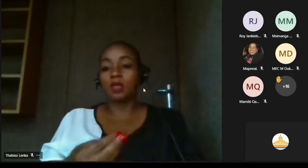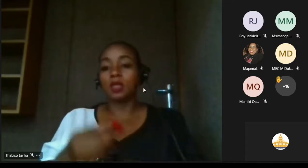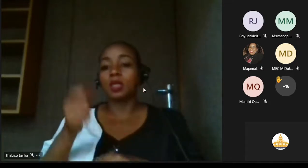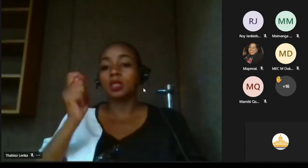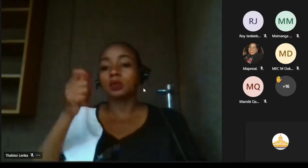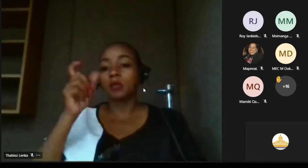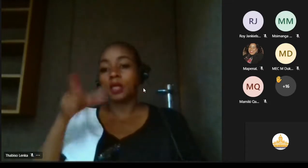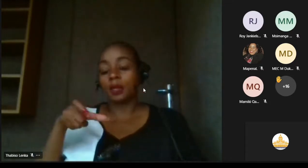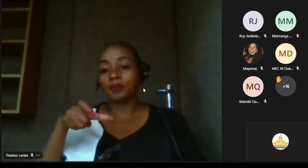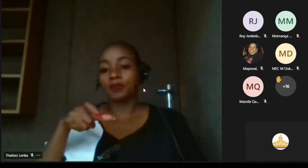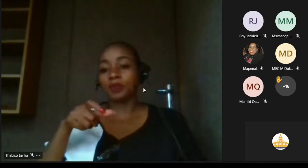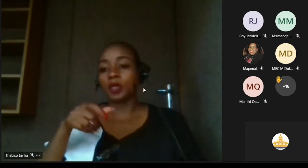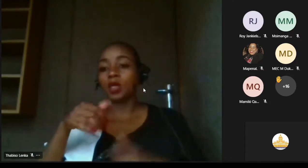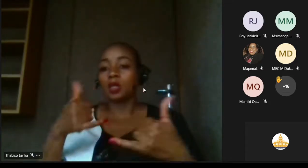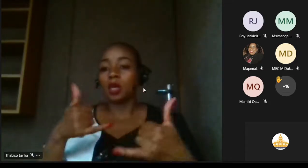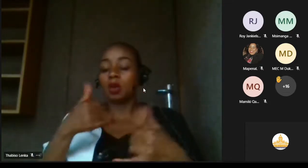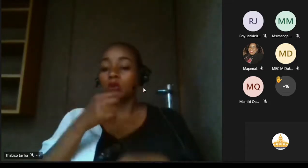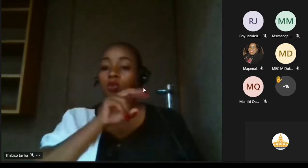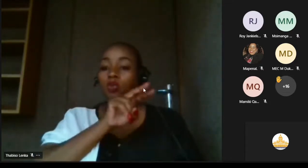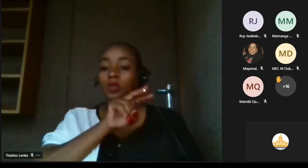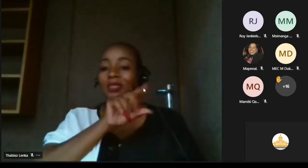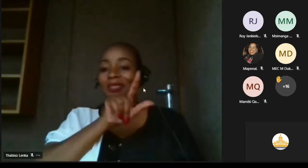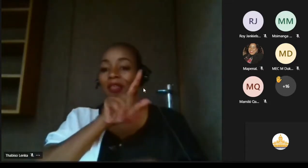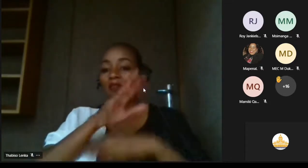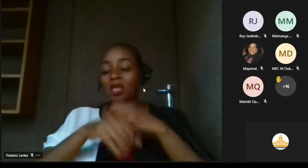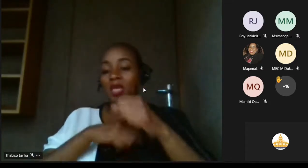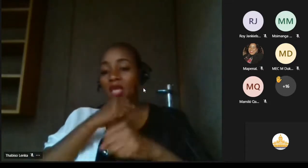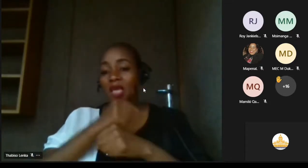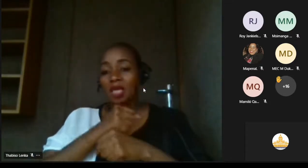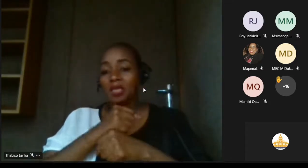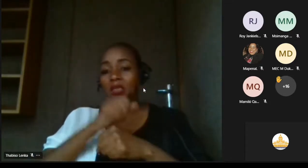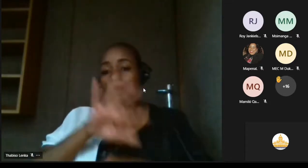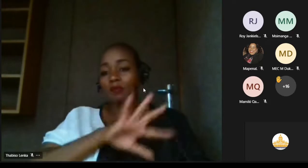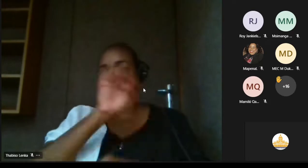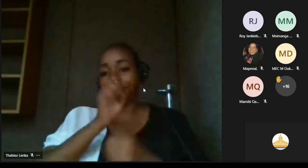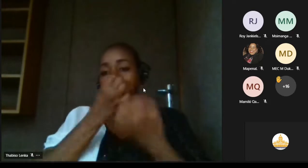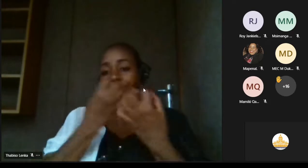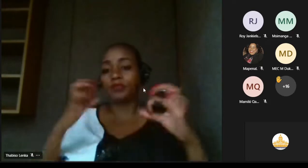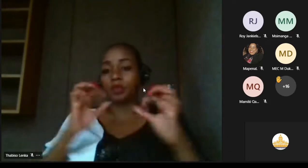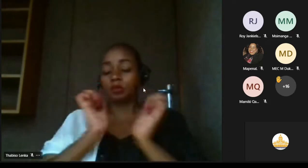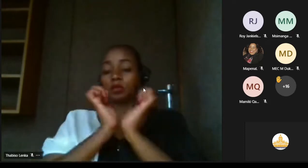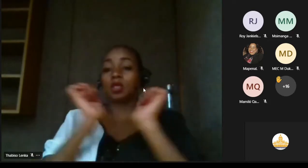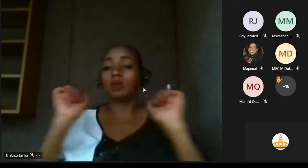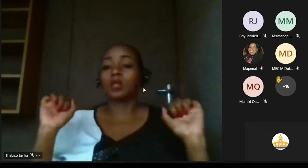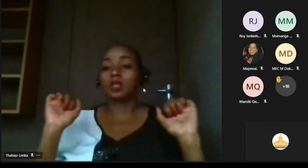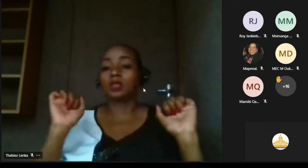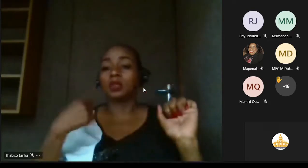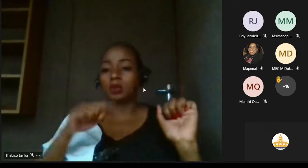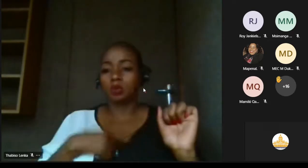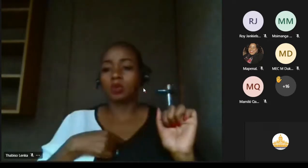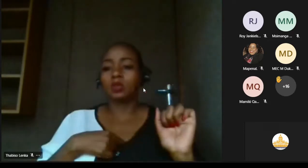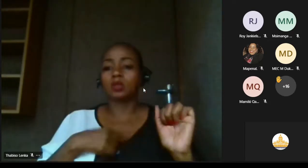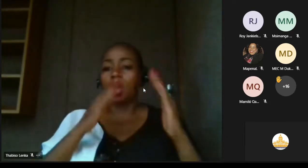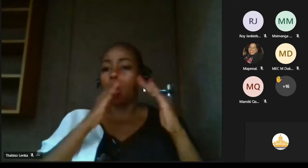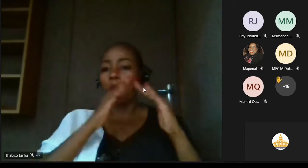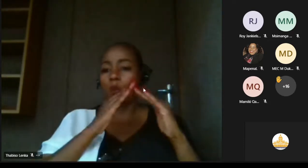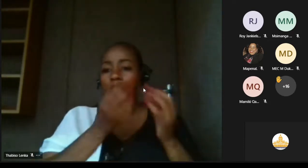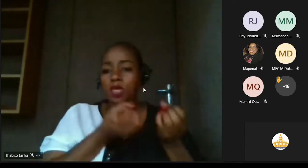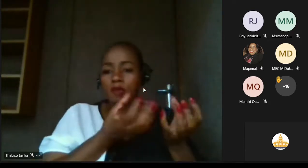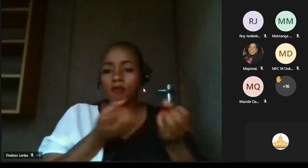just under 27 years of our hard-earned democracy, we have provided homes in the Free